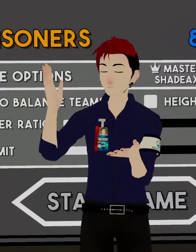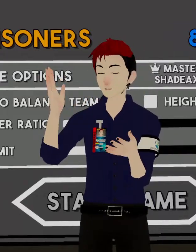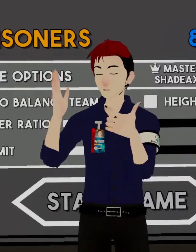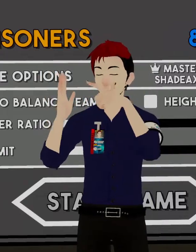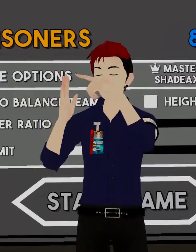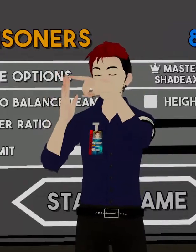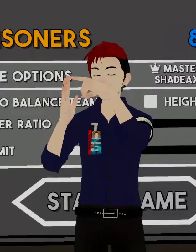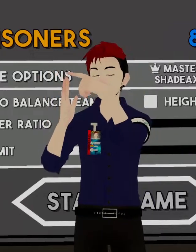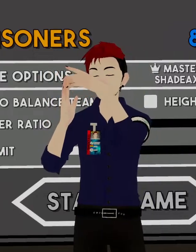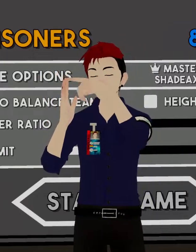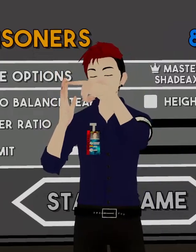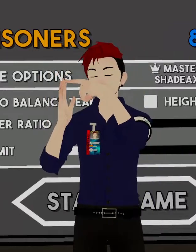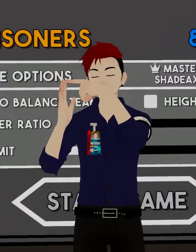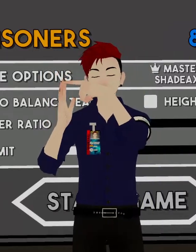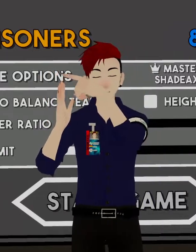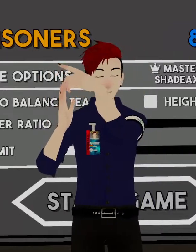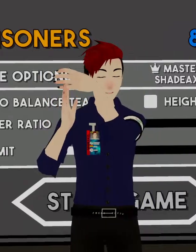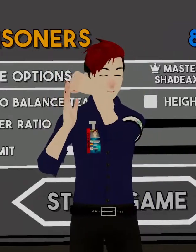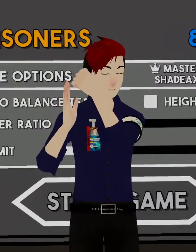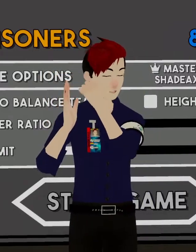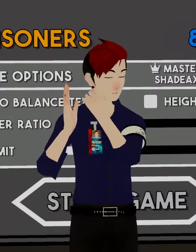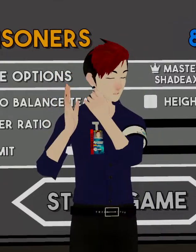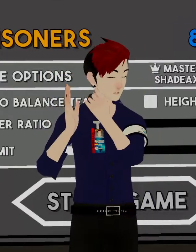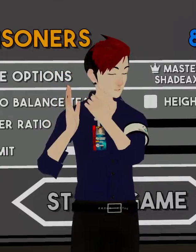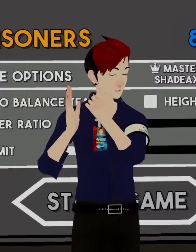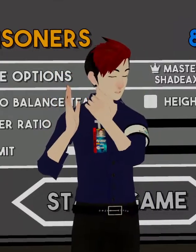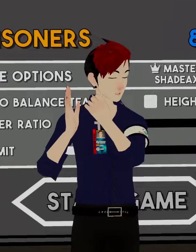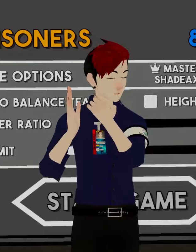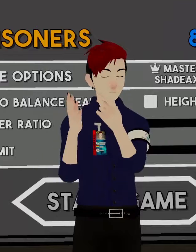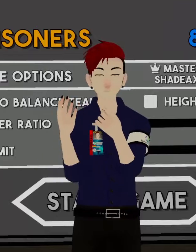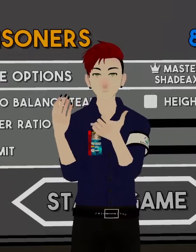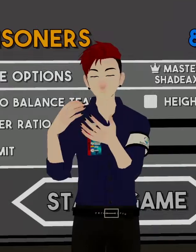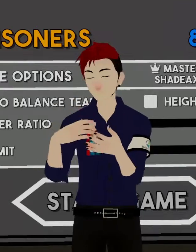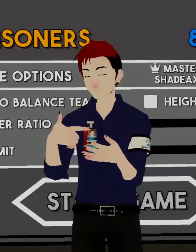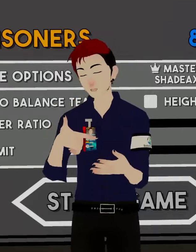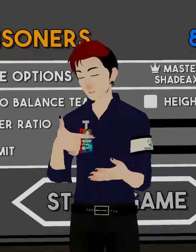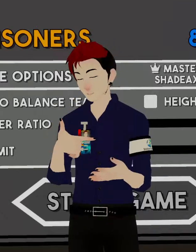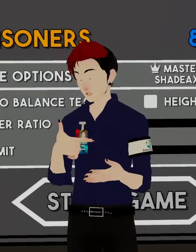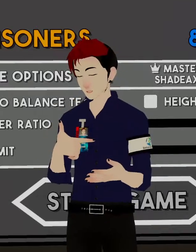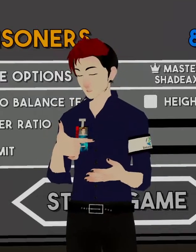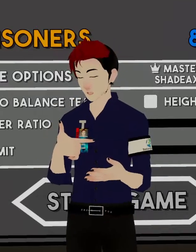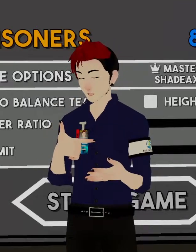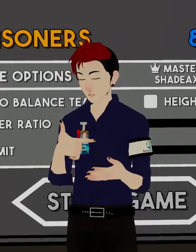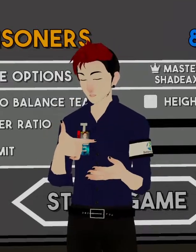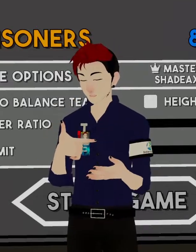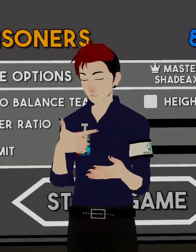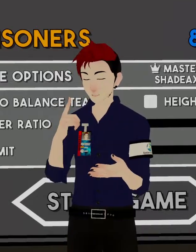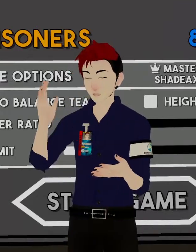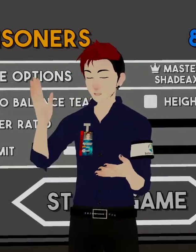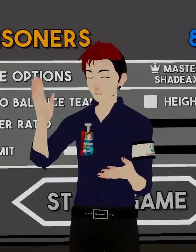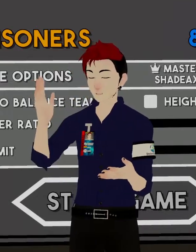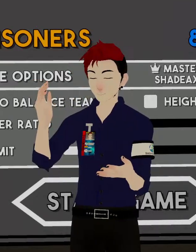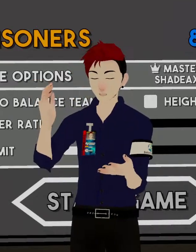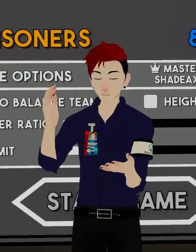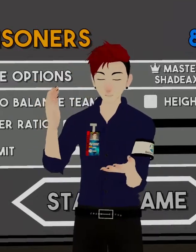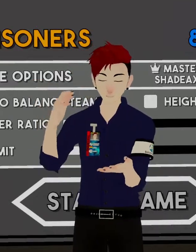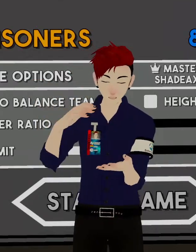Your dominant hand, you really just take the middle finger and bend it down. Again, I do not have index. I can't do it, so I have to do a C